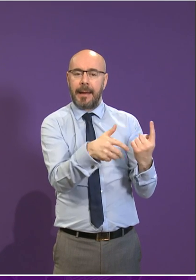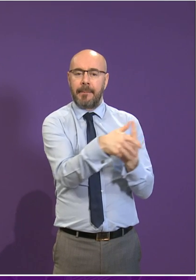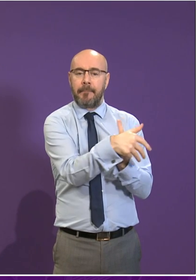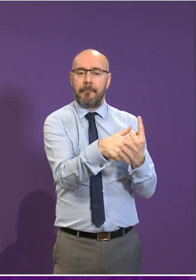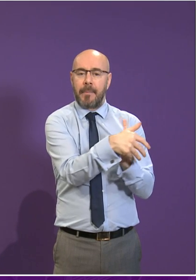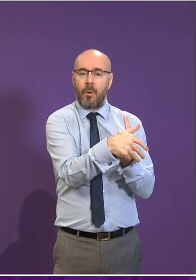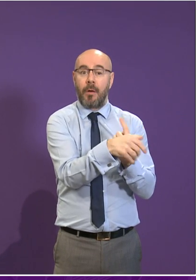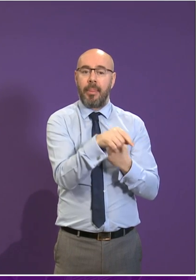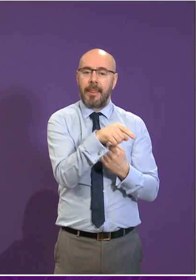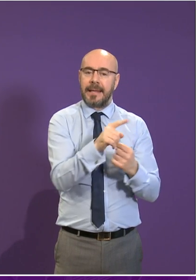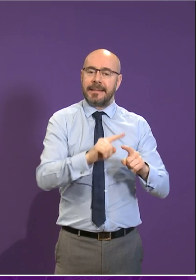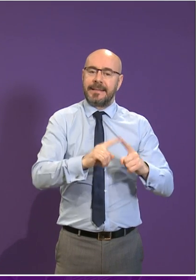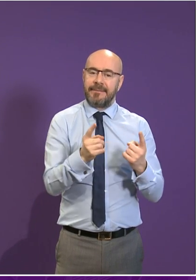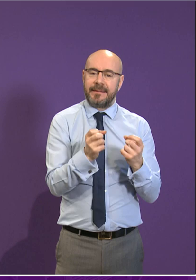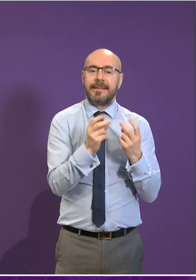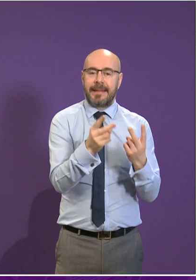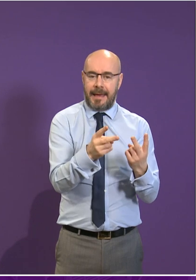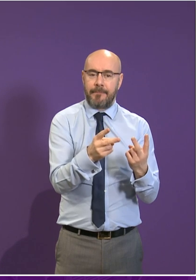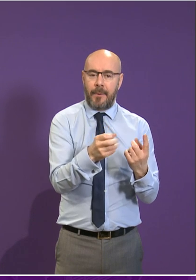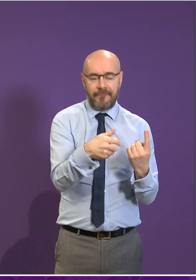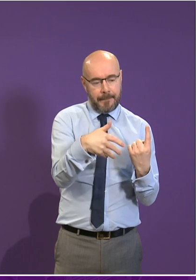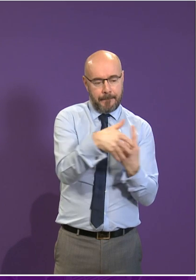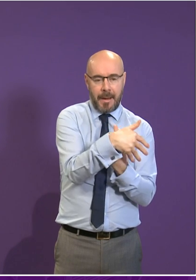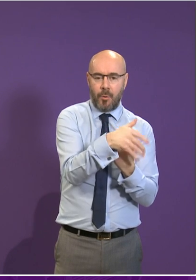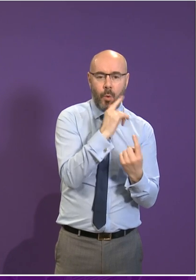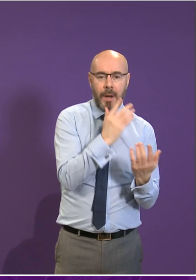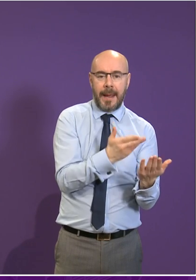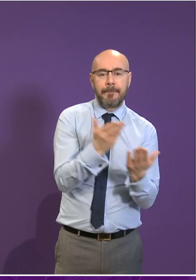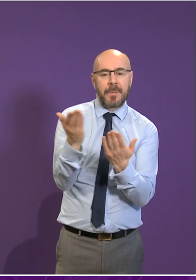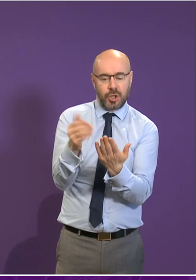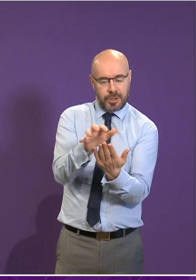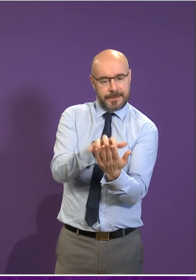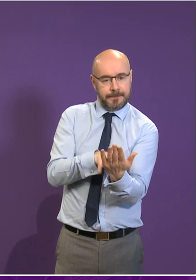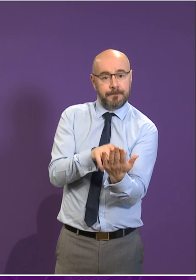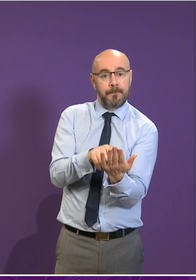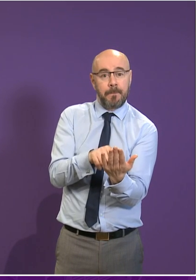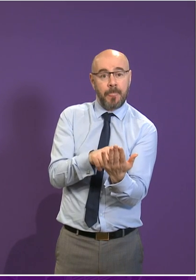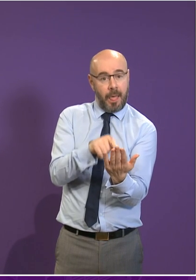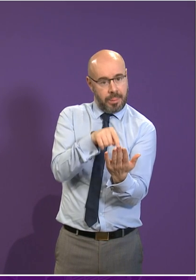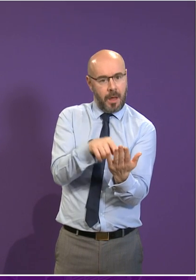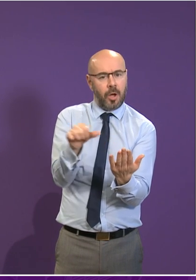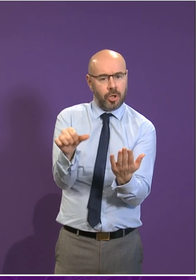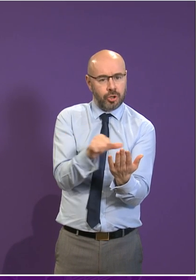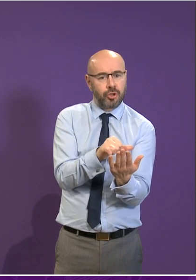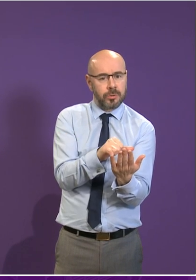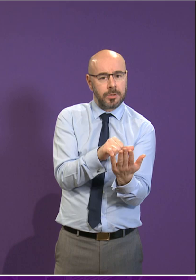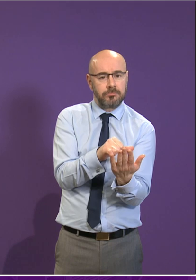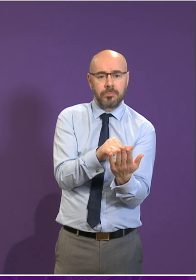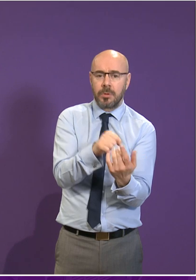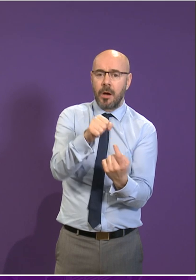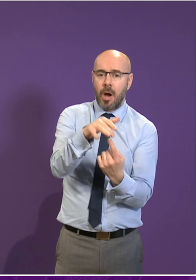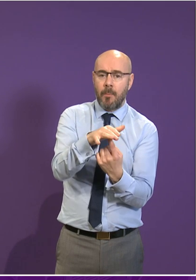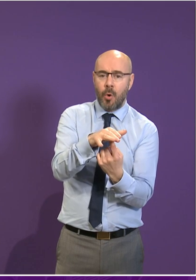a different type of contextualised admission that does and should play a more important role